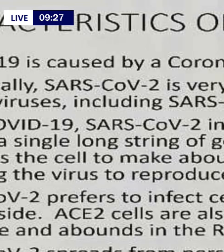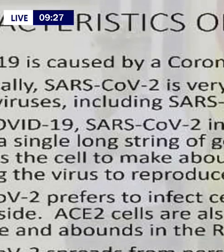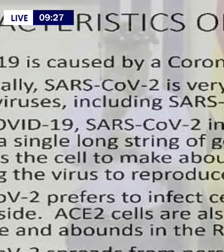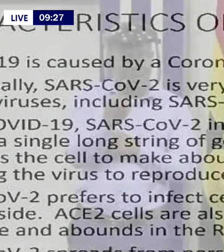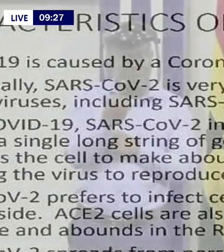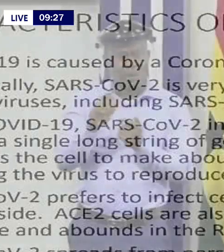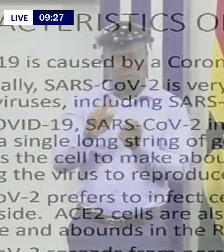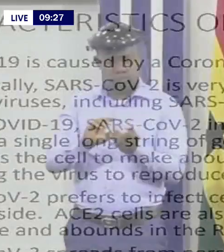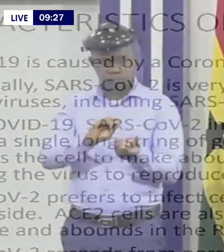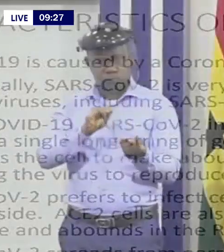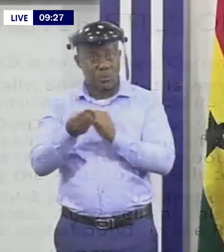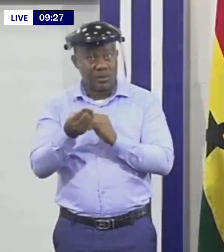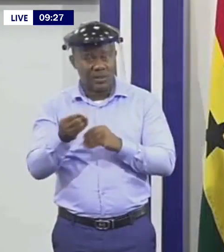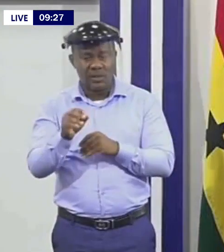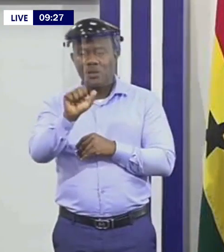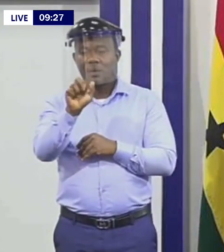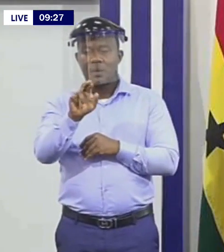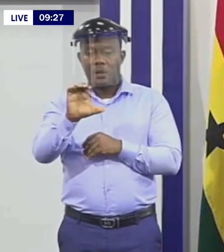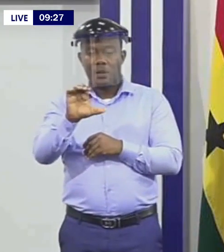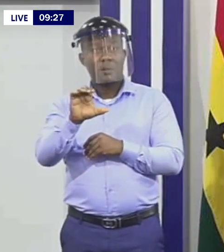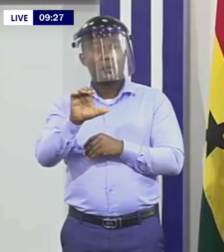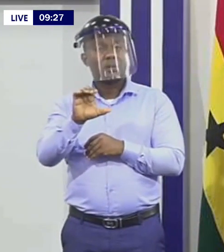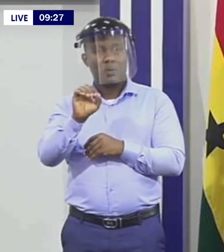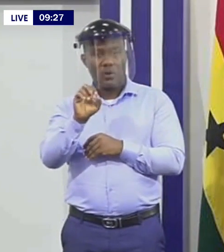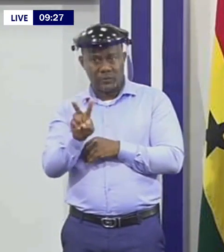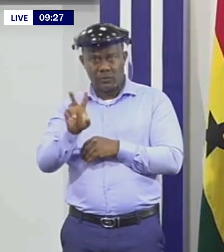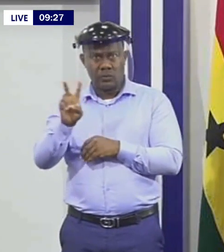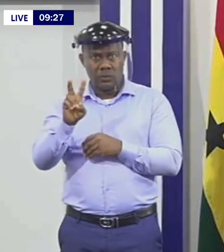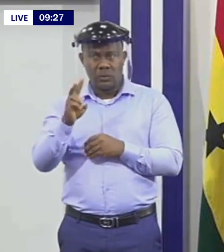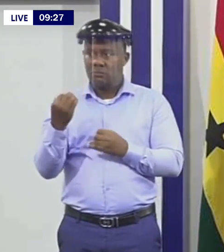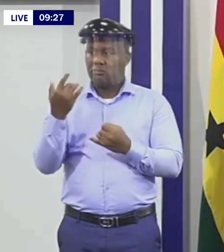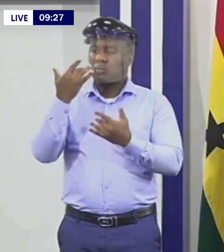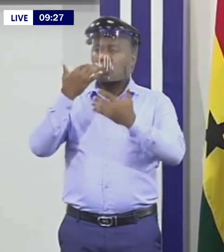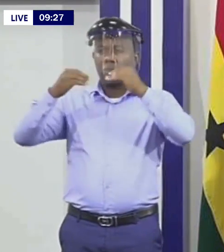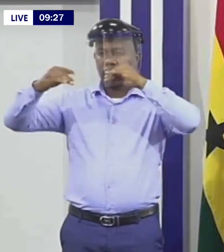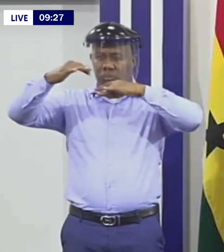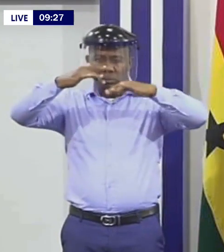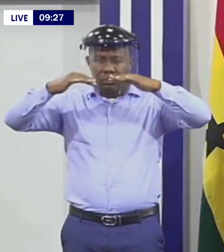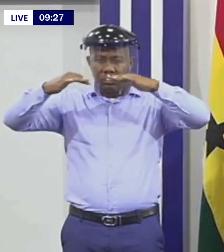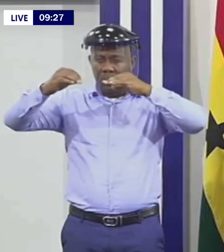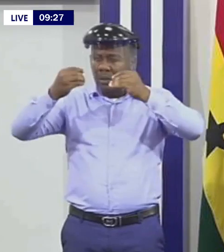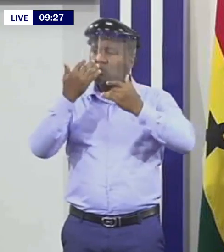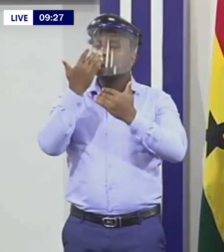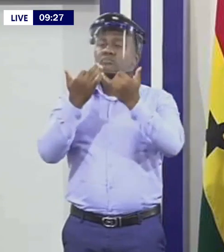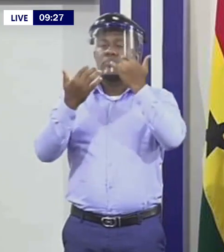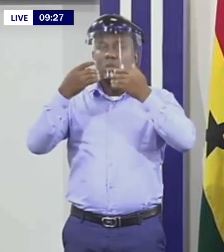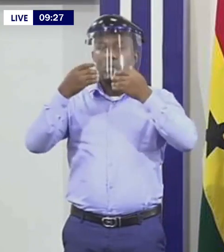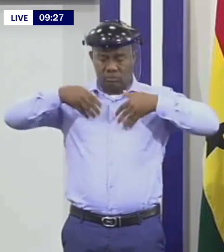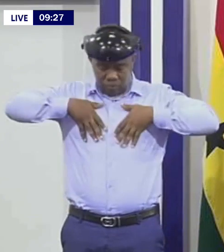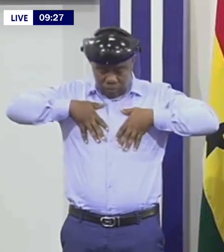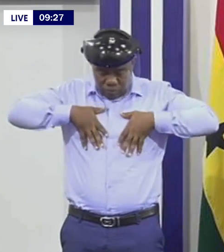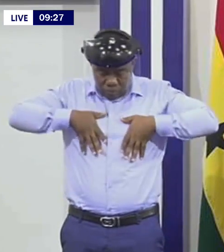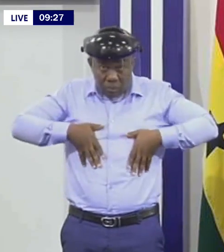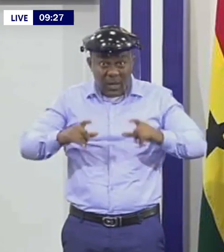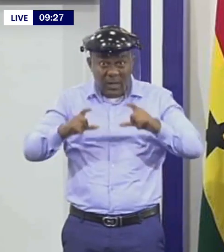infection starts as a small particle, enters the body germ, body cells, and then forces the body cells to